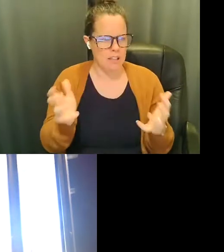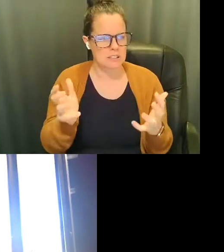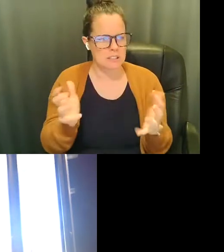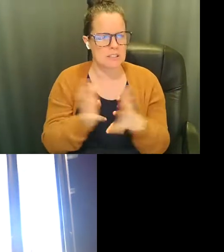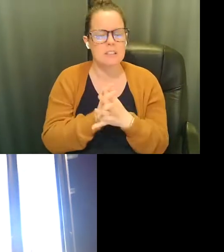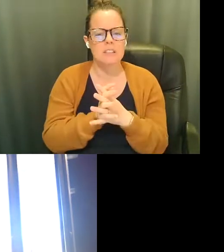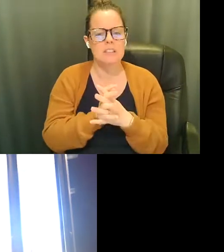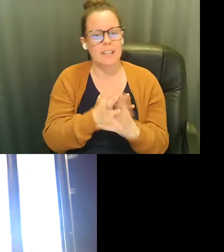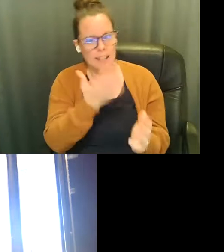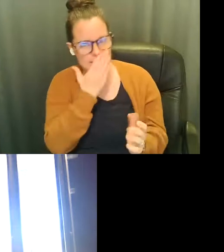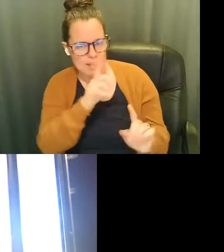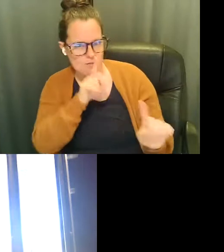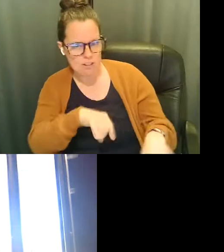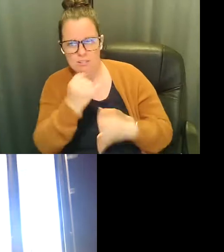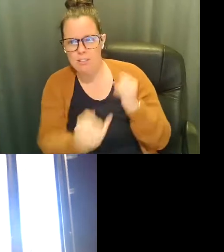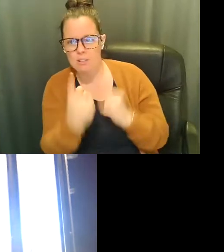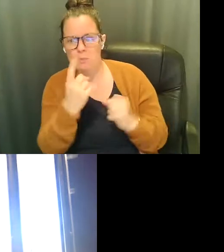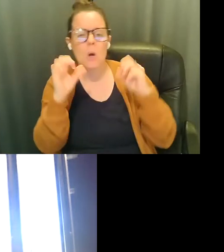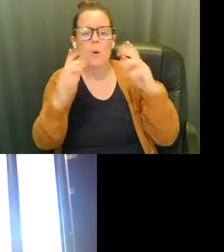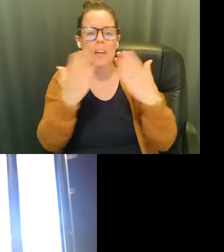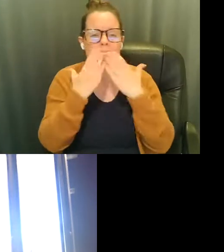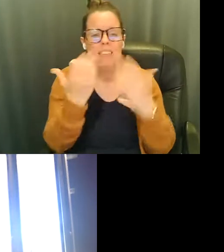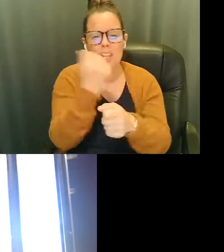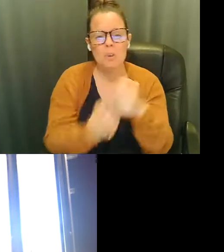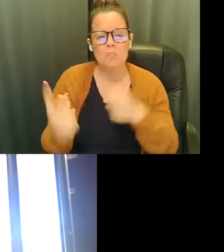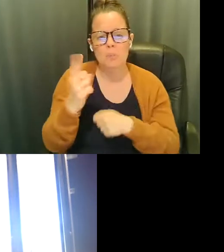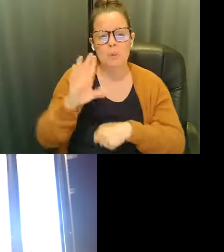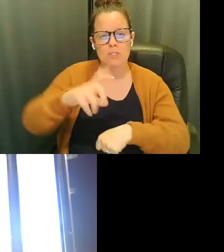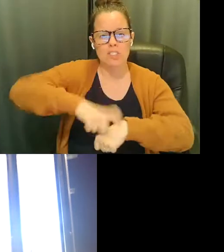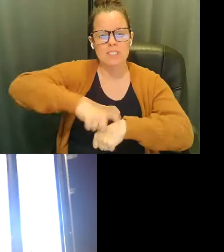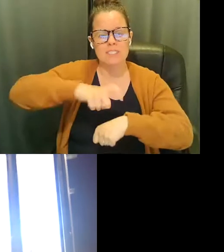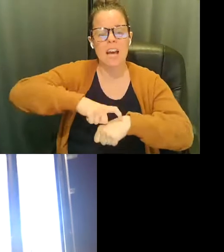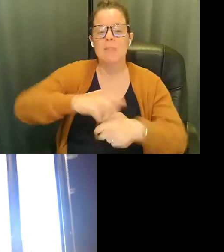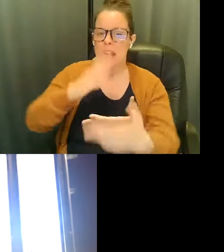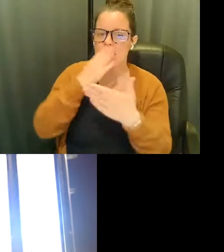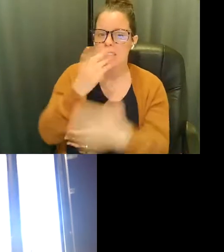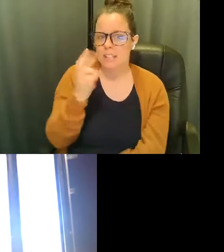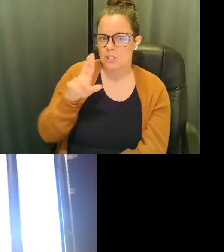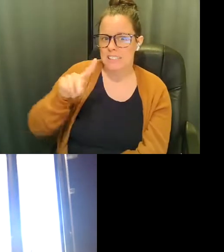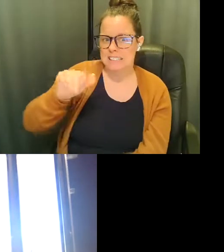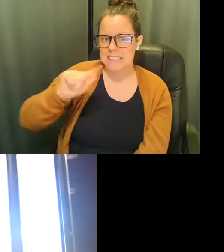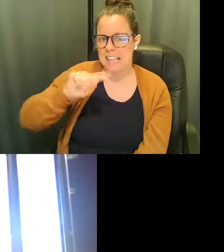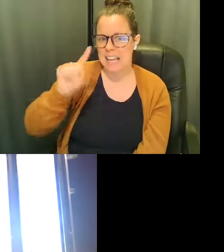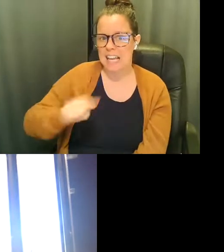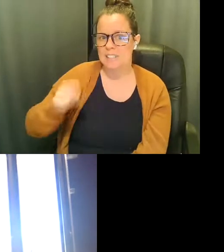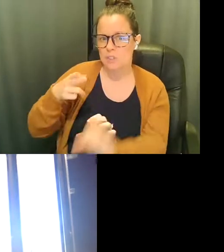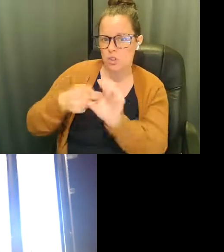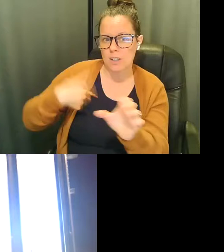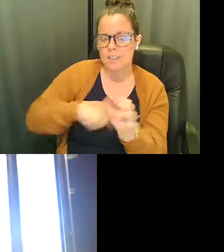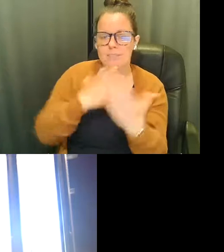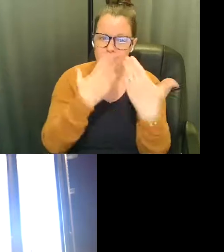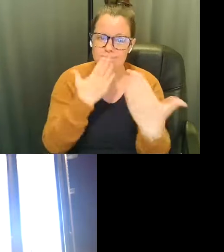Thanks for grabbing that last one. Okay, thank you everyone again for your time. Thank you, Dr. Katz, again for joining us. We're grateful, and we look forward to